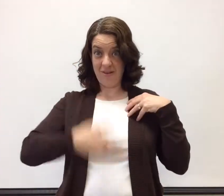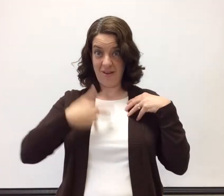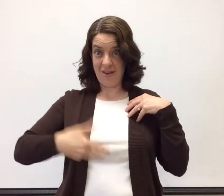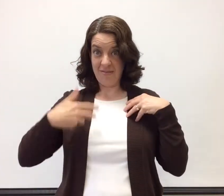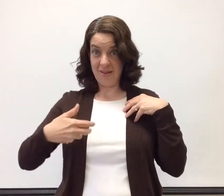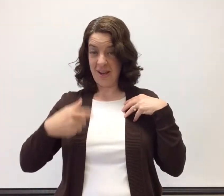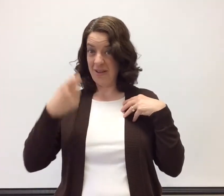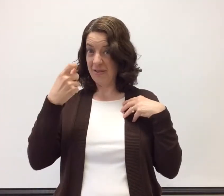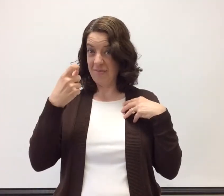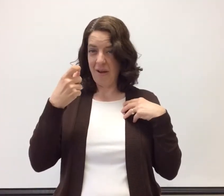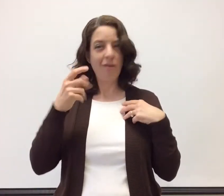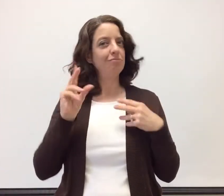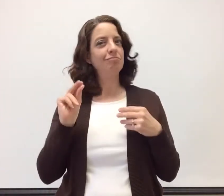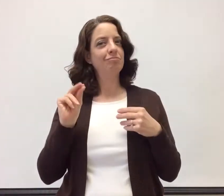But do all stripes look like this?